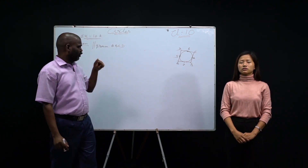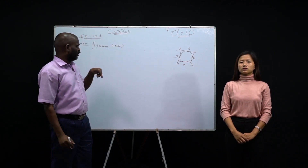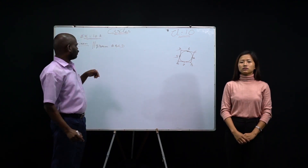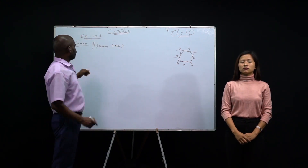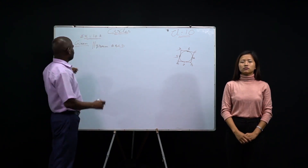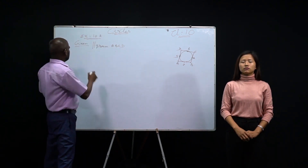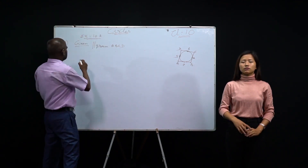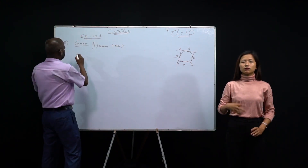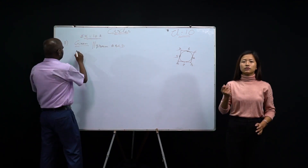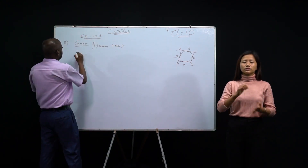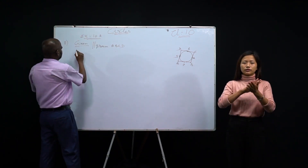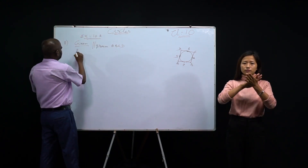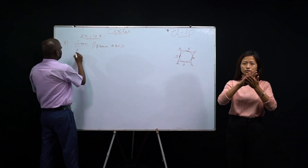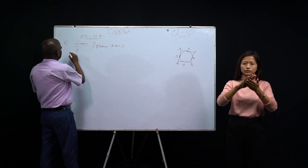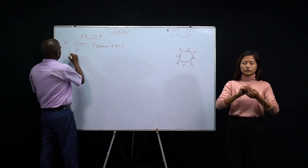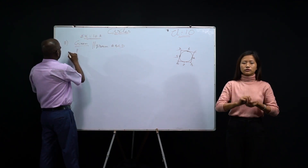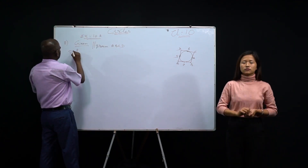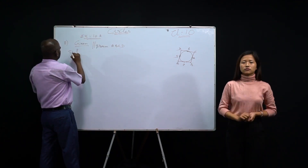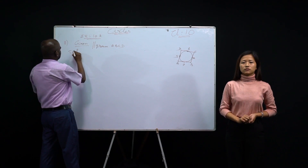What we have to prove is